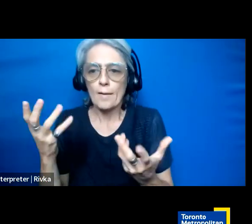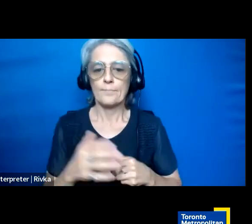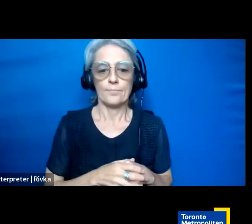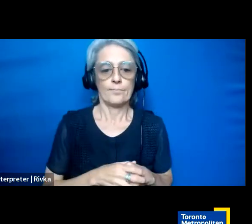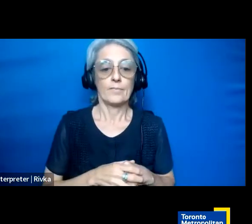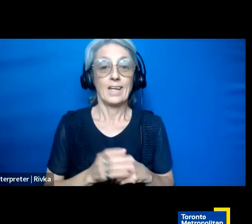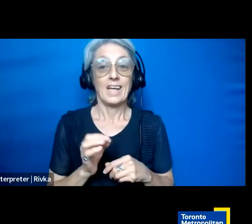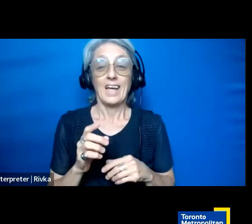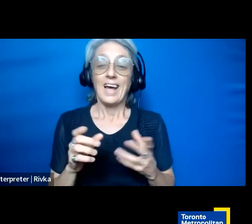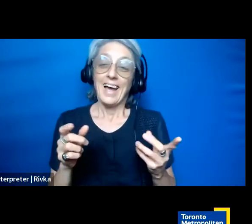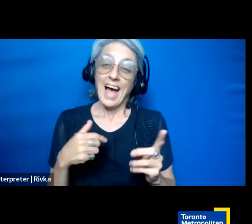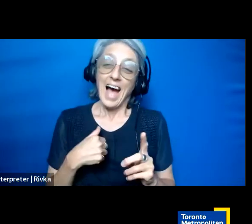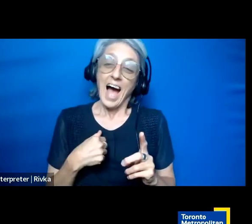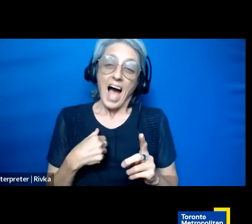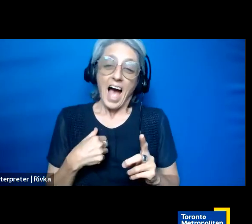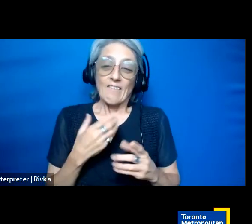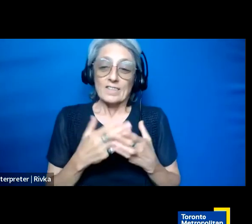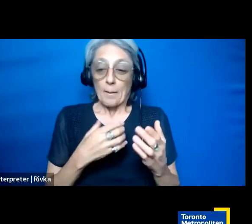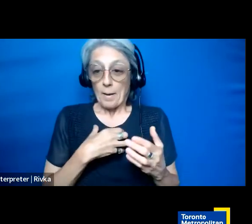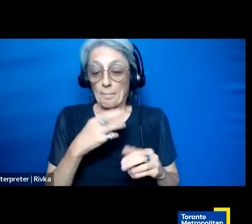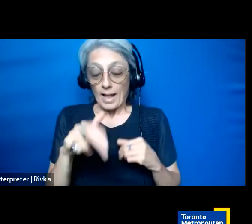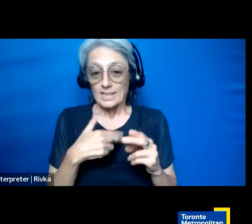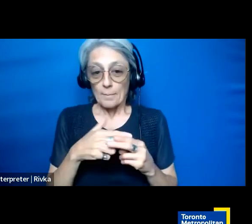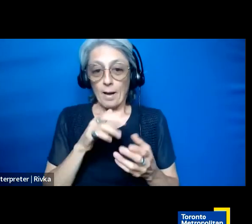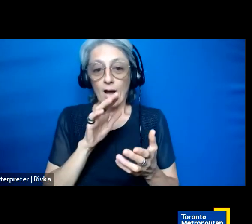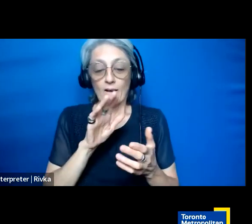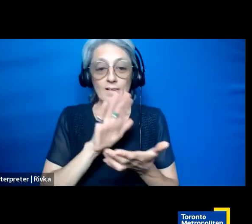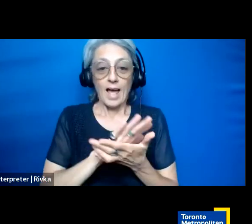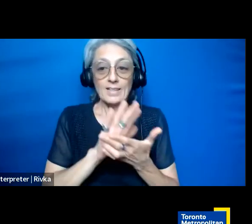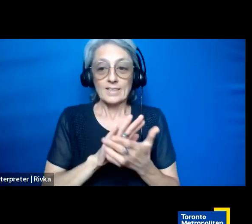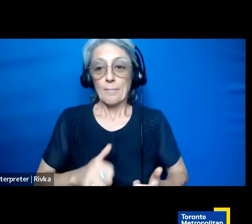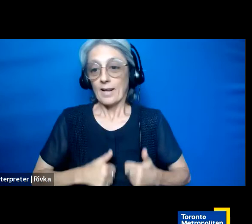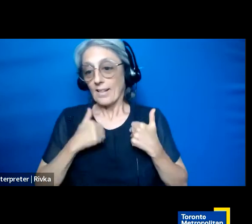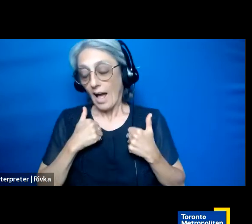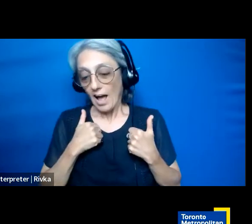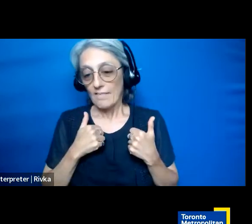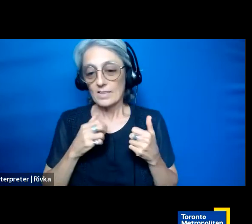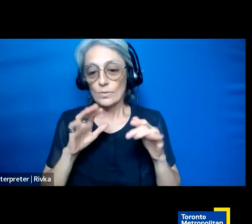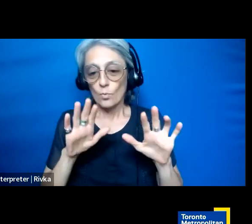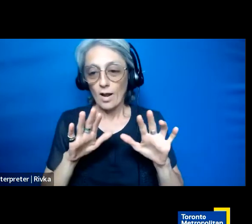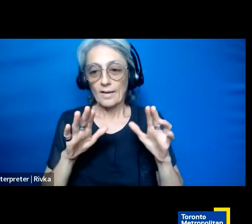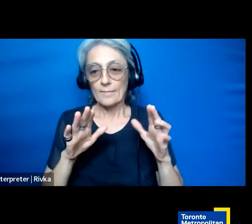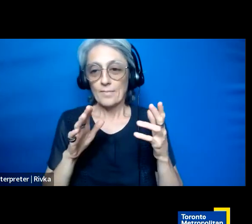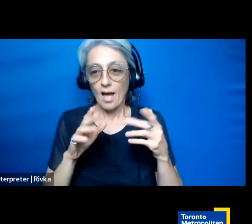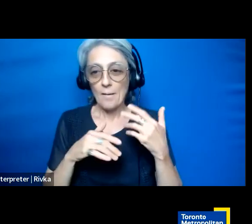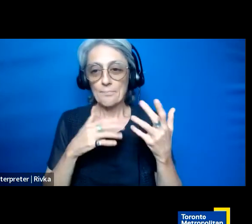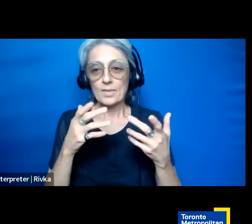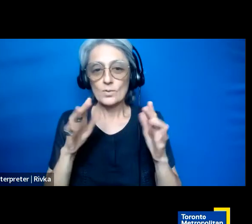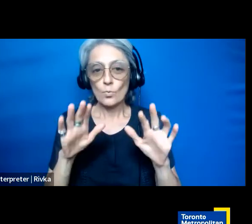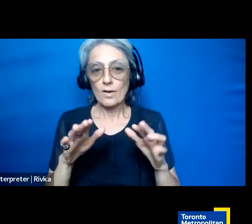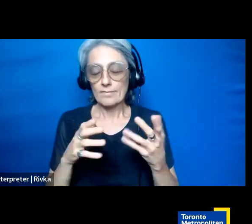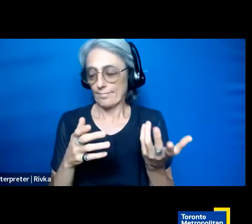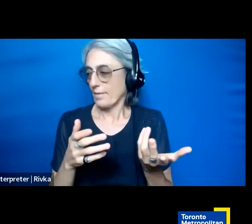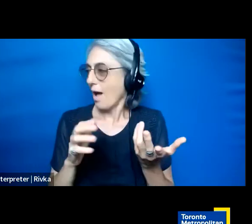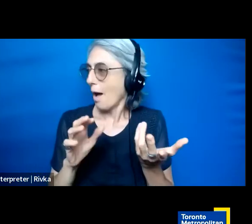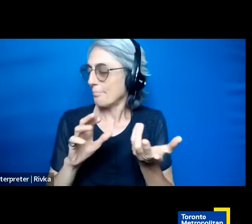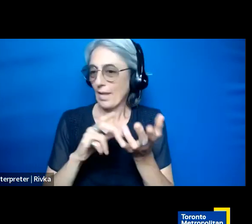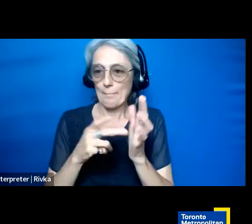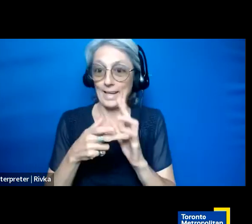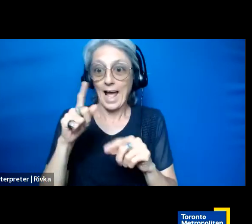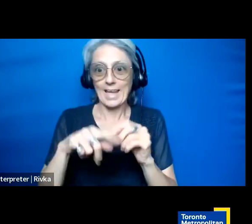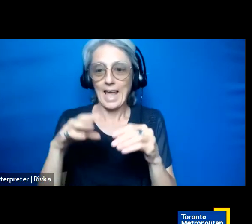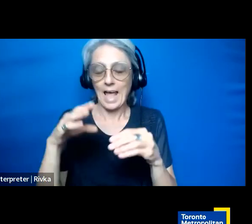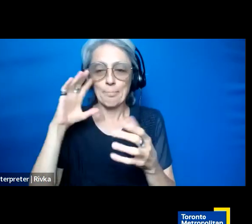academia, it's a wonderful career. It's just I can't believe they pay me to think and write